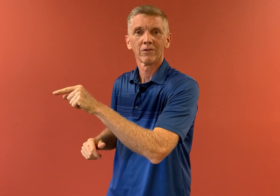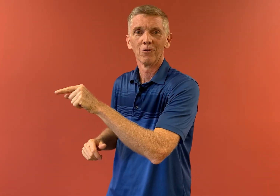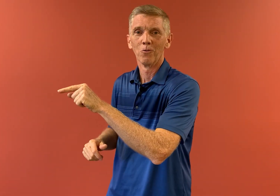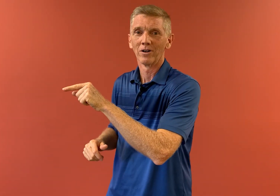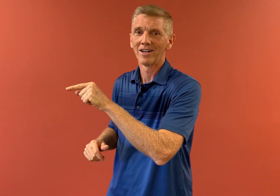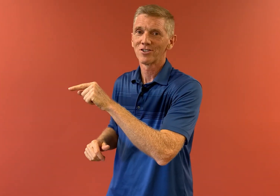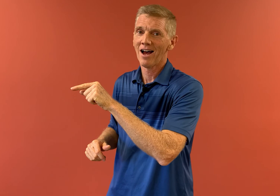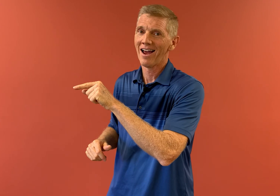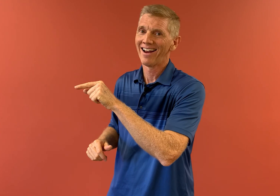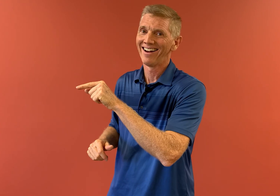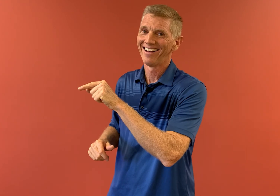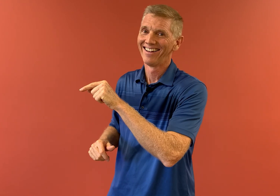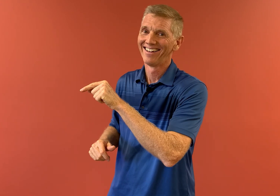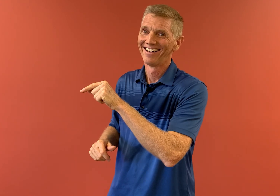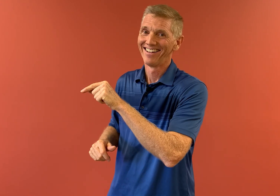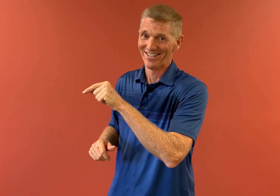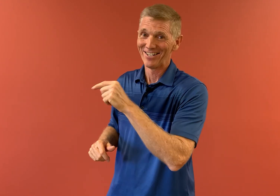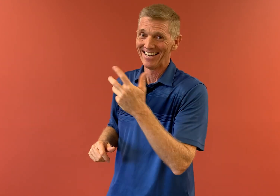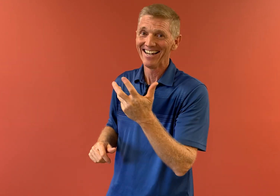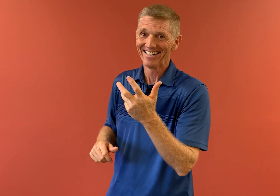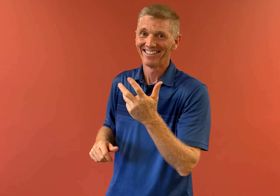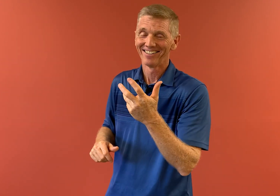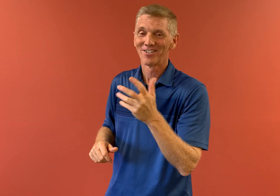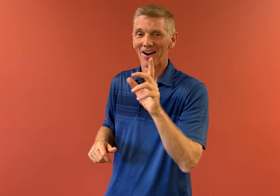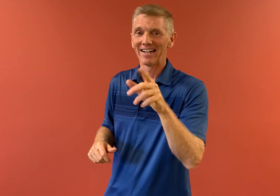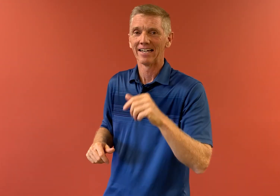What did I sign? Did you get it? Let's try it again.